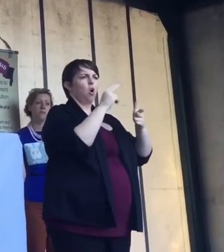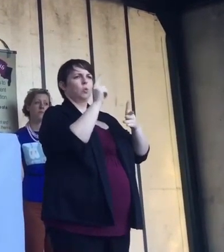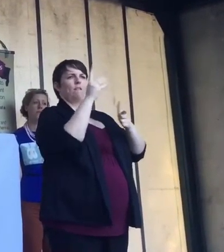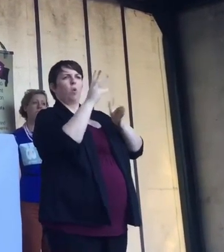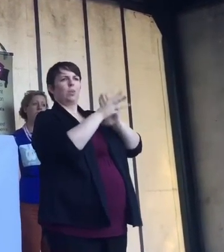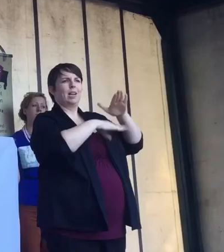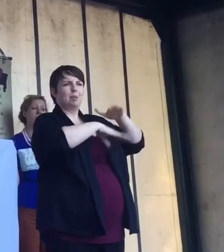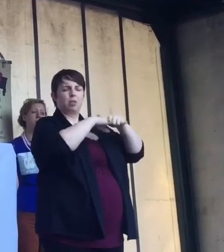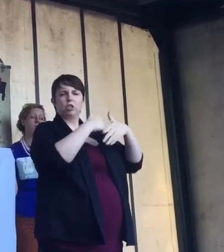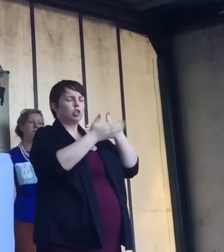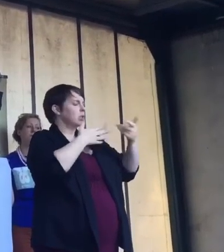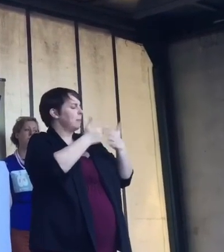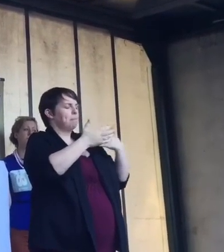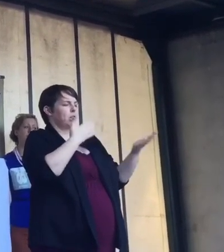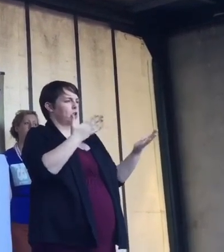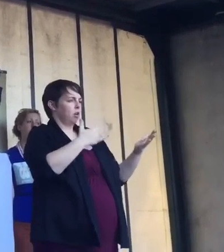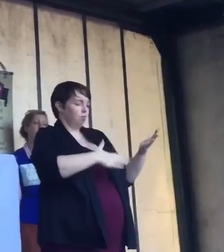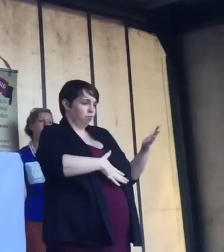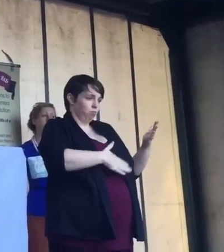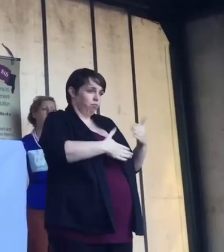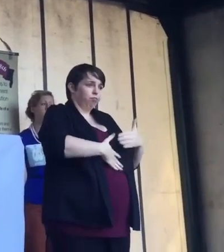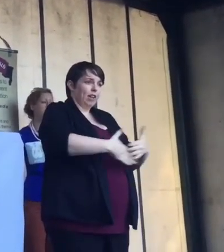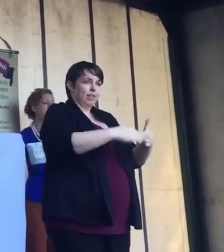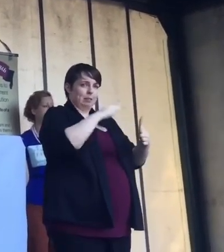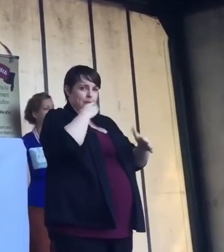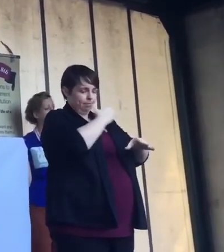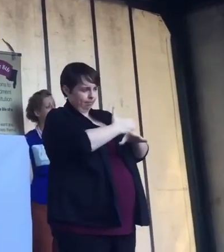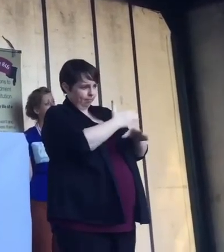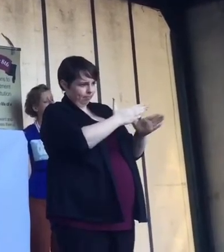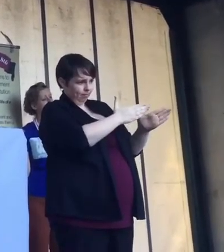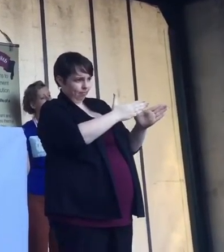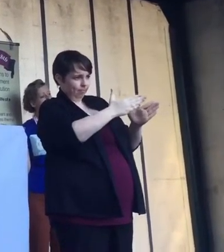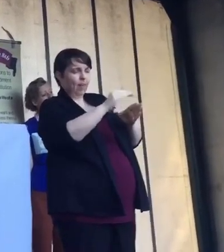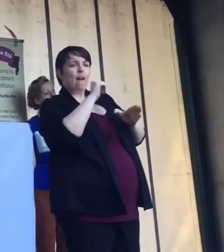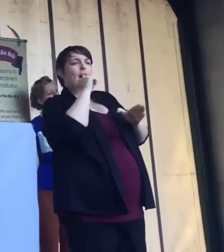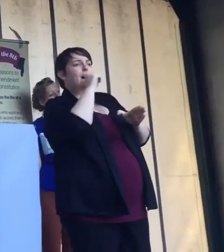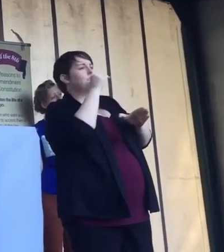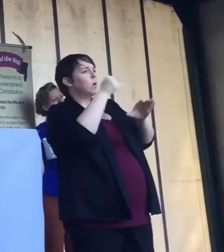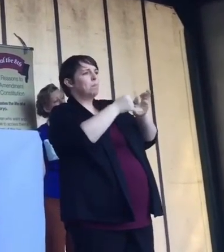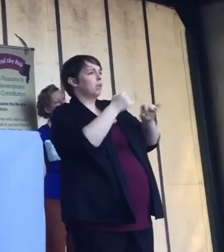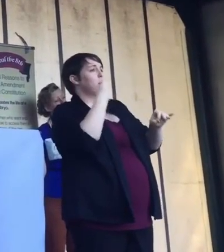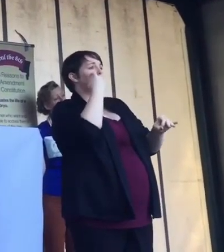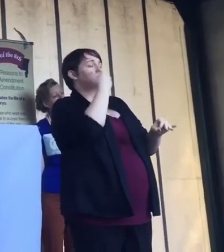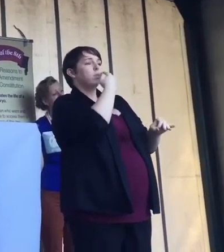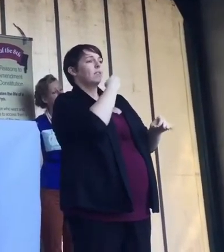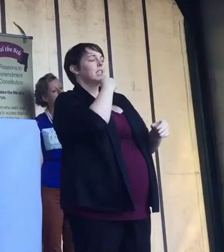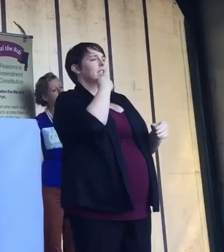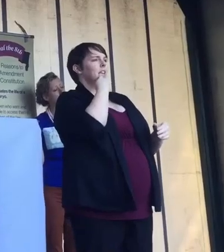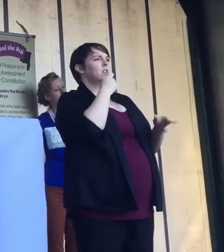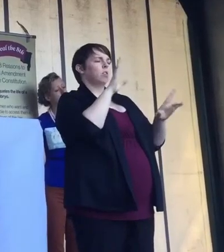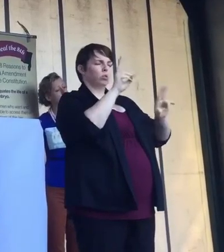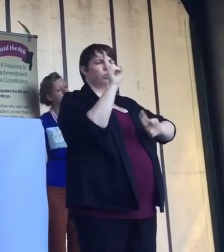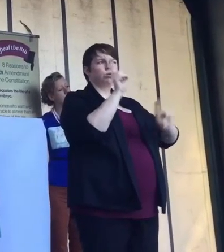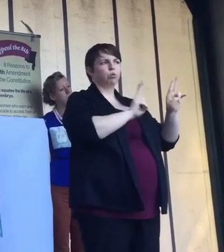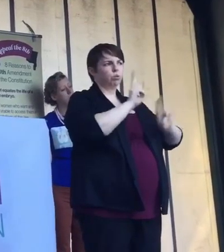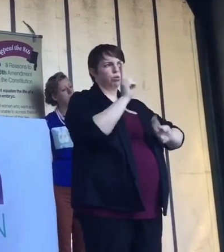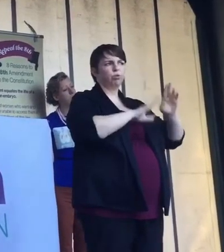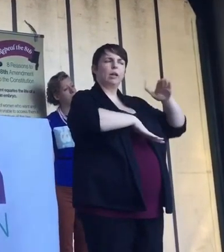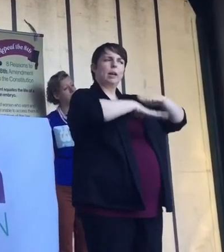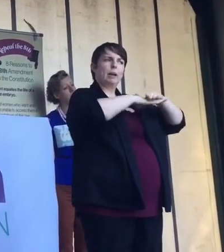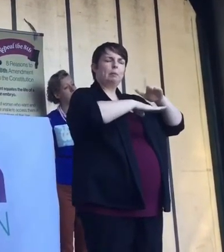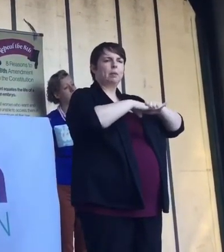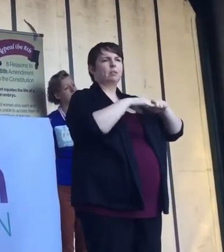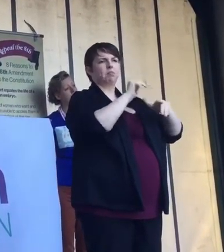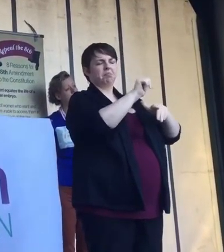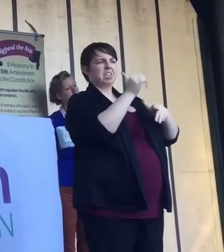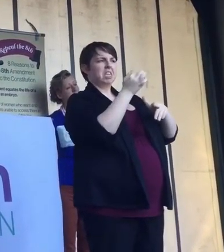40, pregnancy is a continuum. There is no medical evidence to say that we should put limits on any position